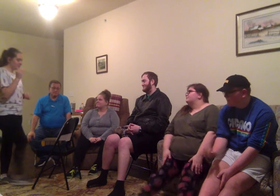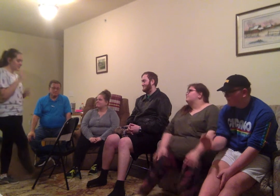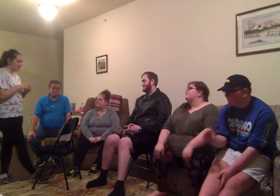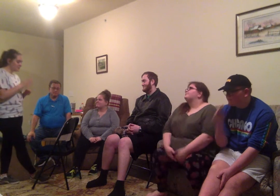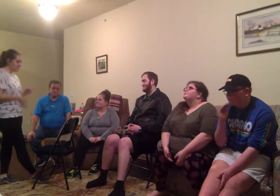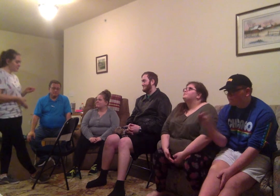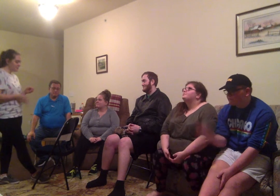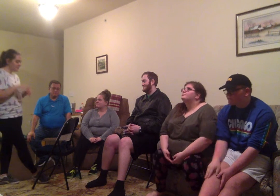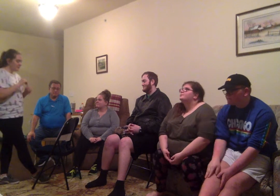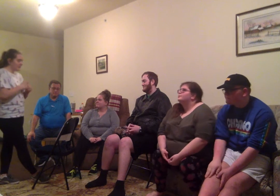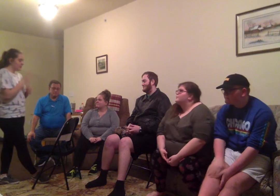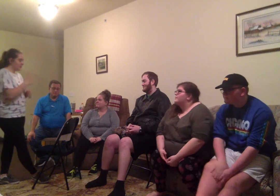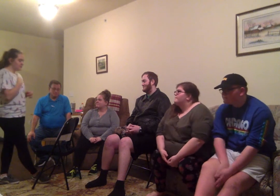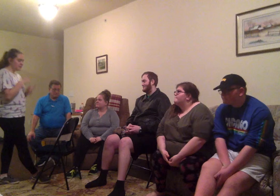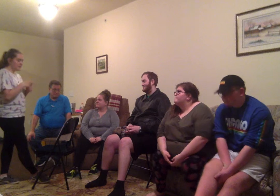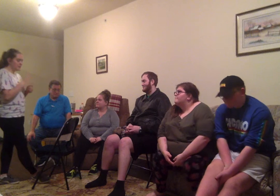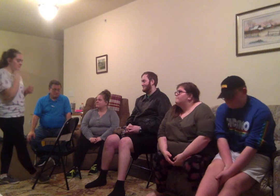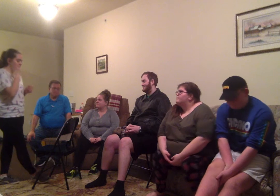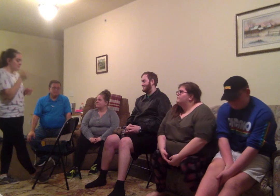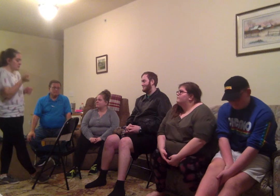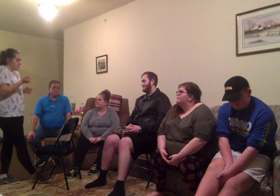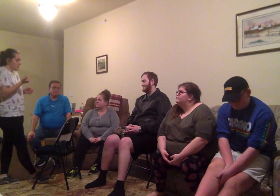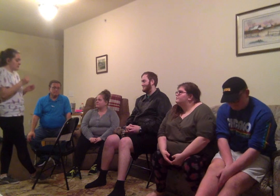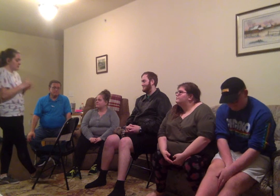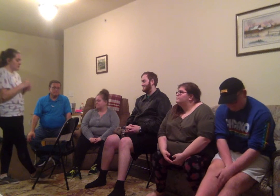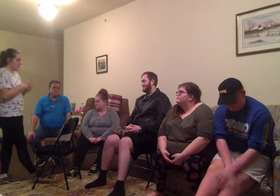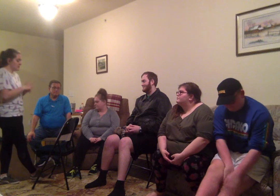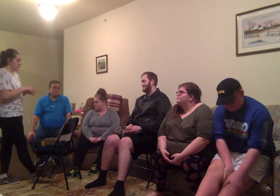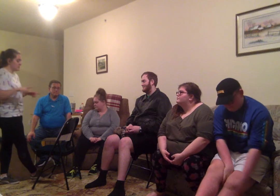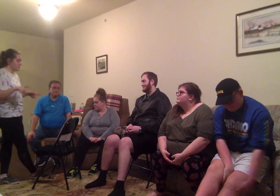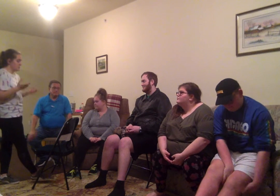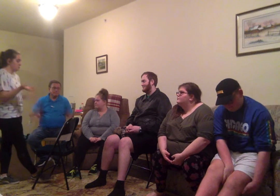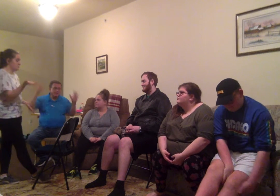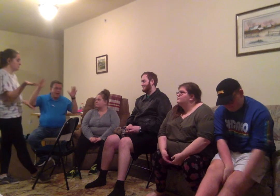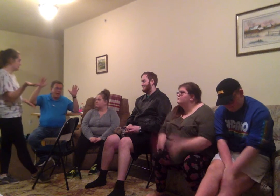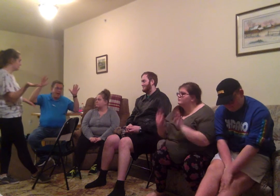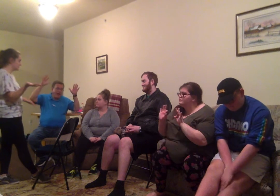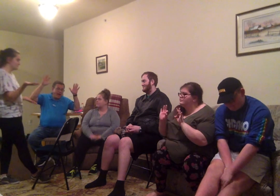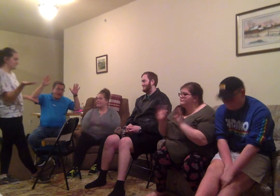So to conclude, how do you feel about knowing just a little bit more sign language?